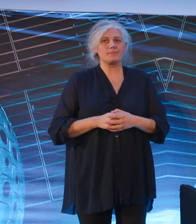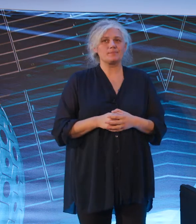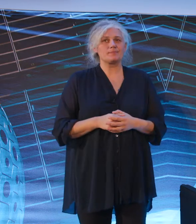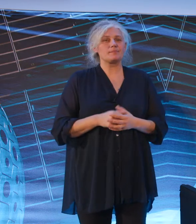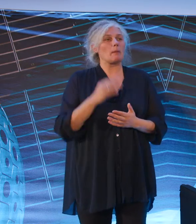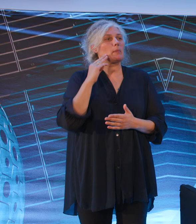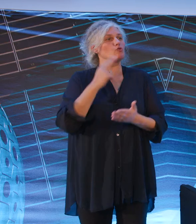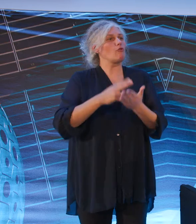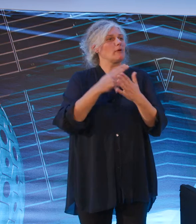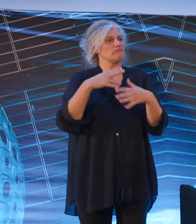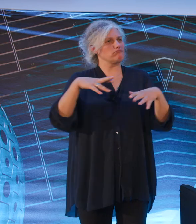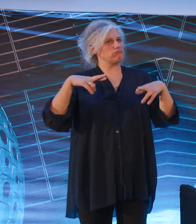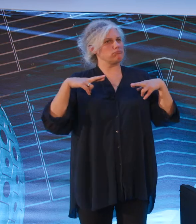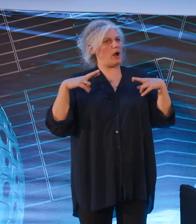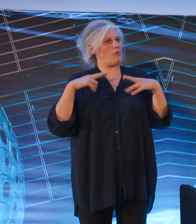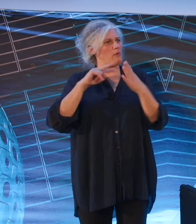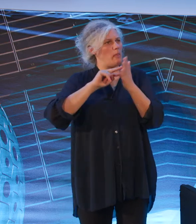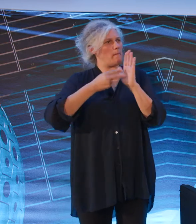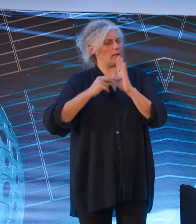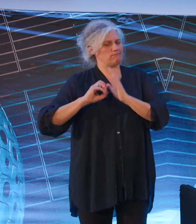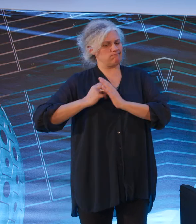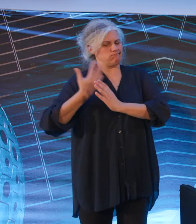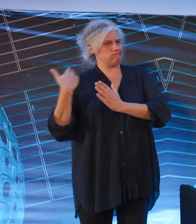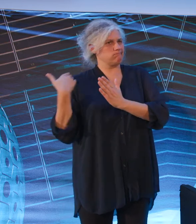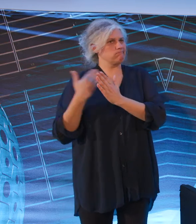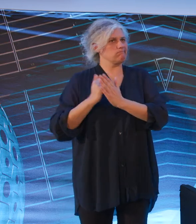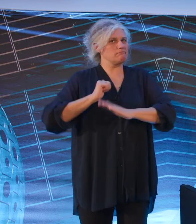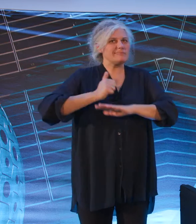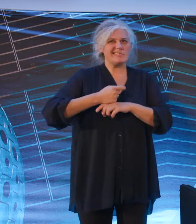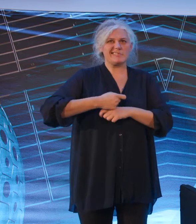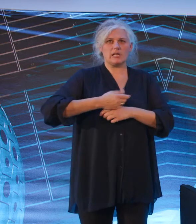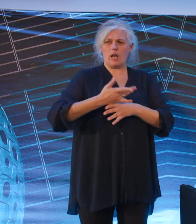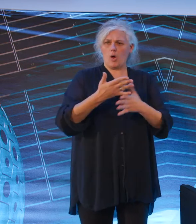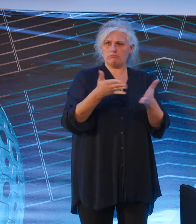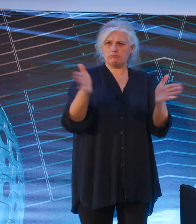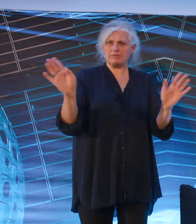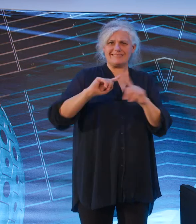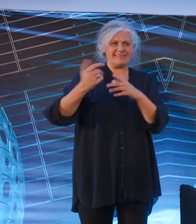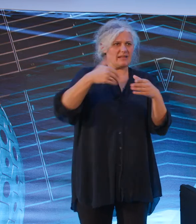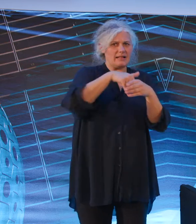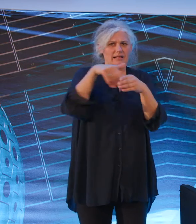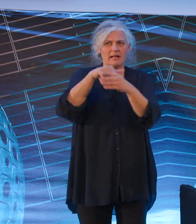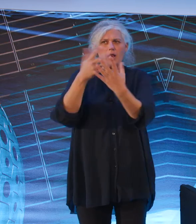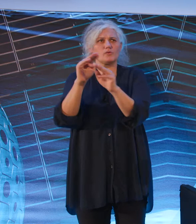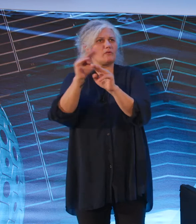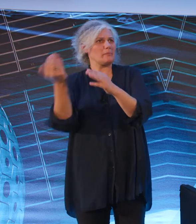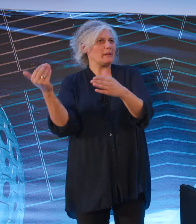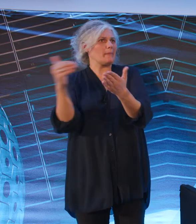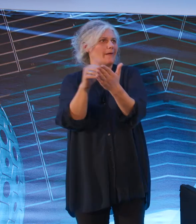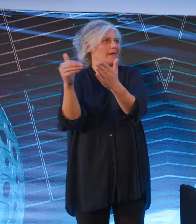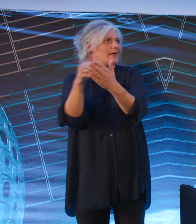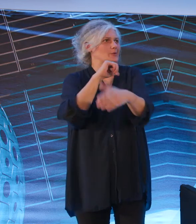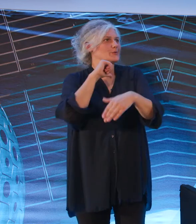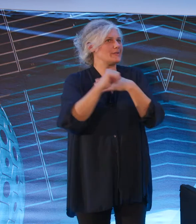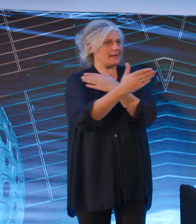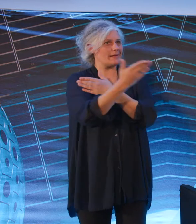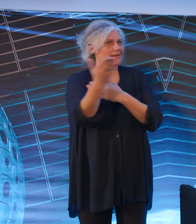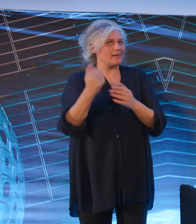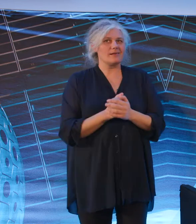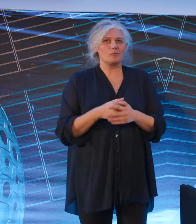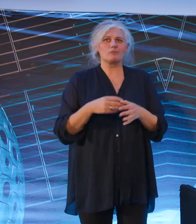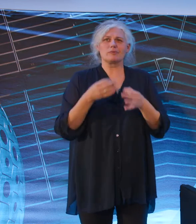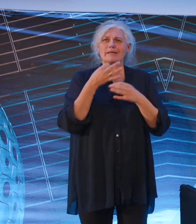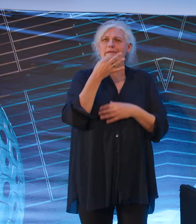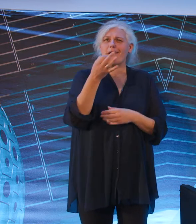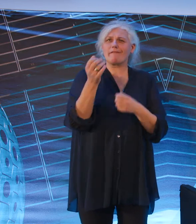Maynooth University is very proud of the plan. It was developed based on very extensive input and ideas from so many people that are here today, and we're very